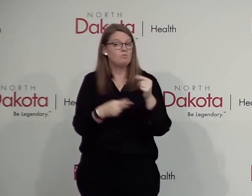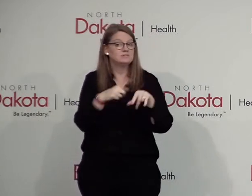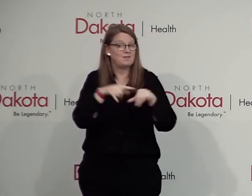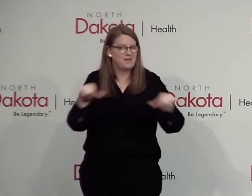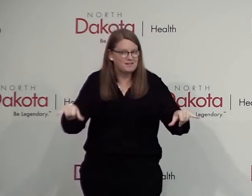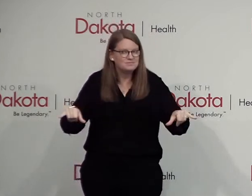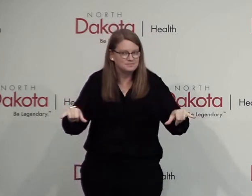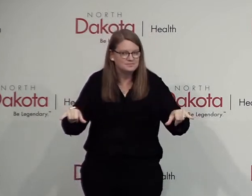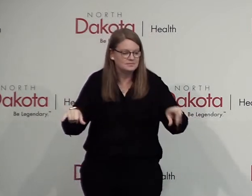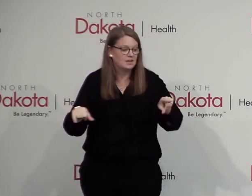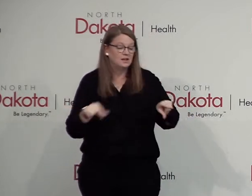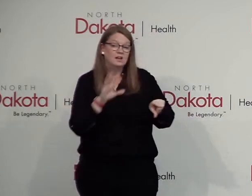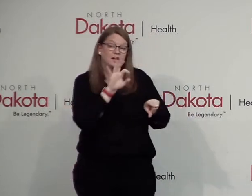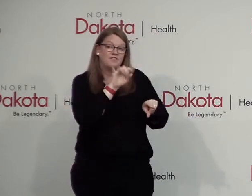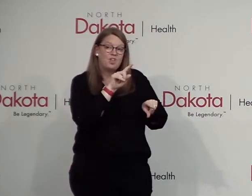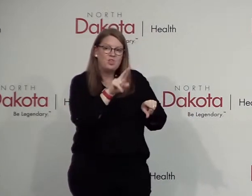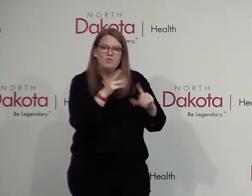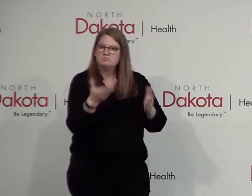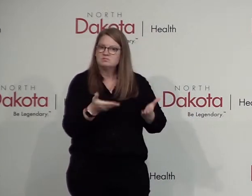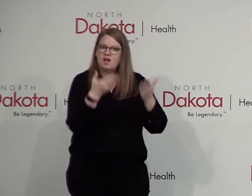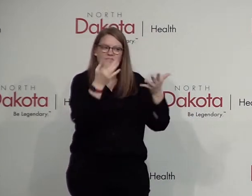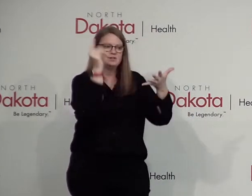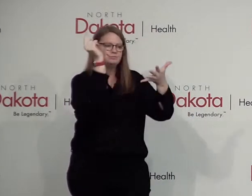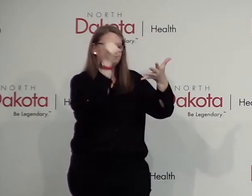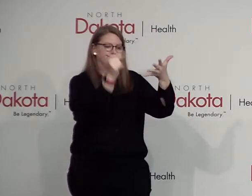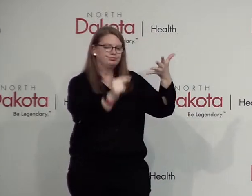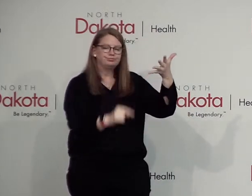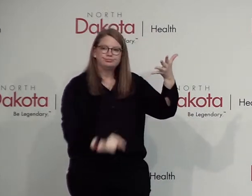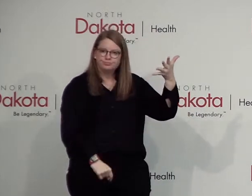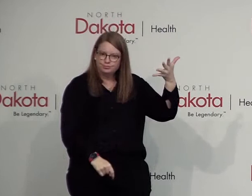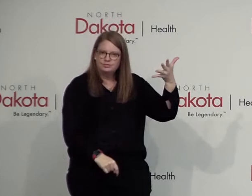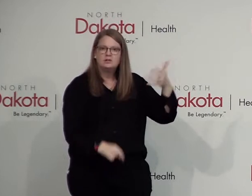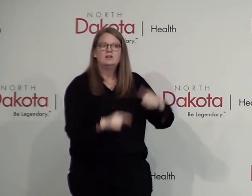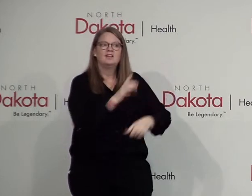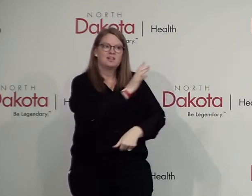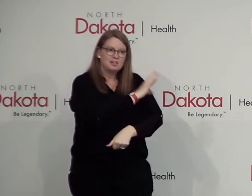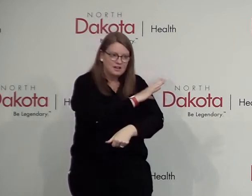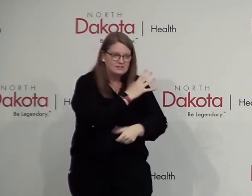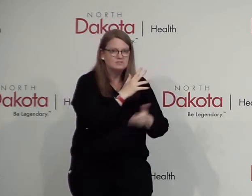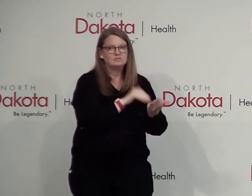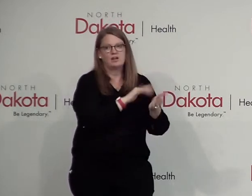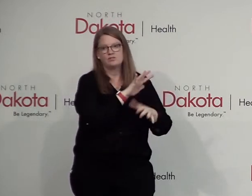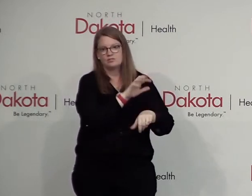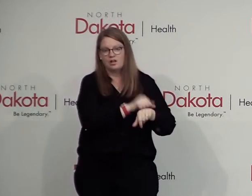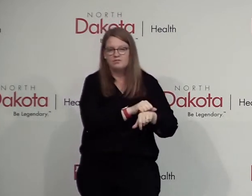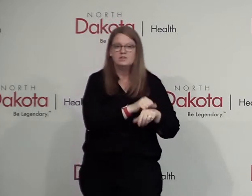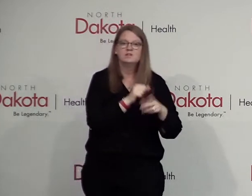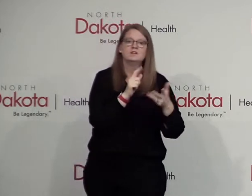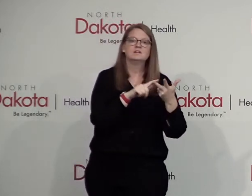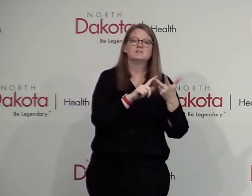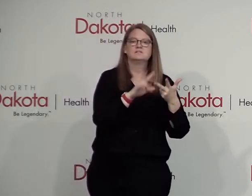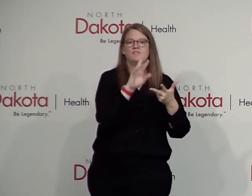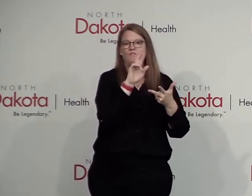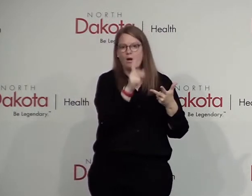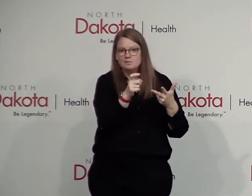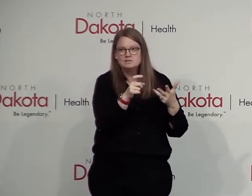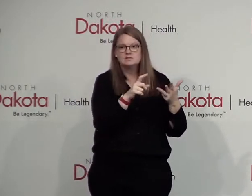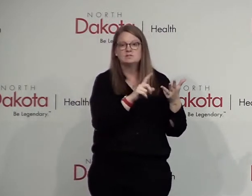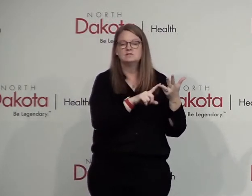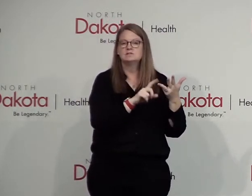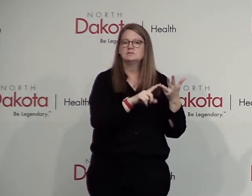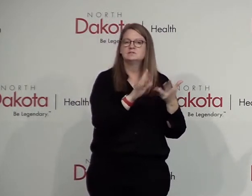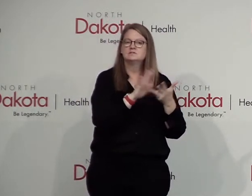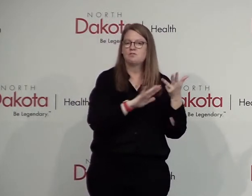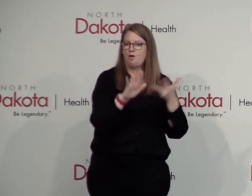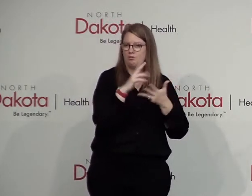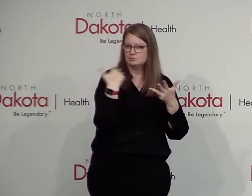Flu vaccines are offered in many places, in doctors' offices, clinics, local health departments, pharmacies, college